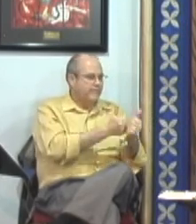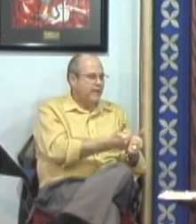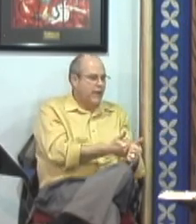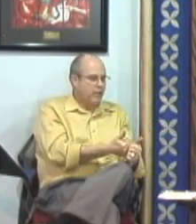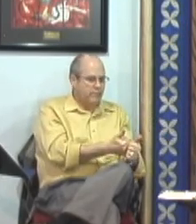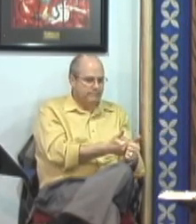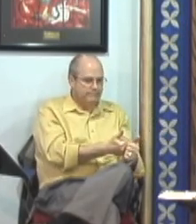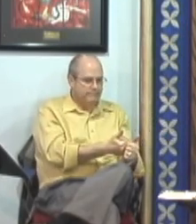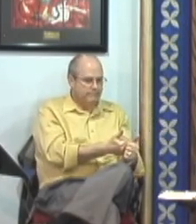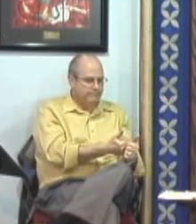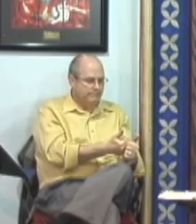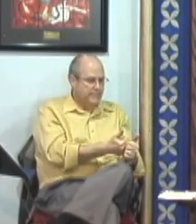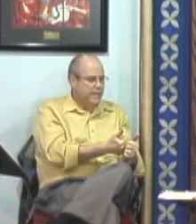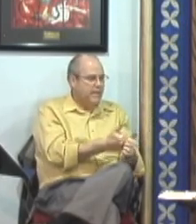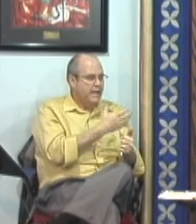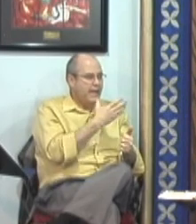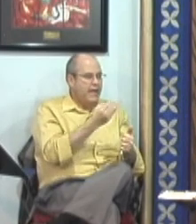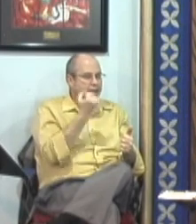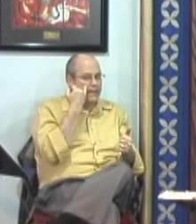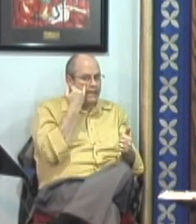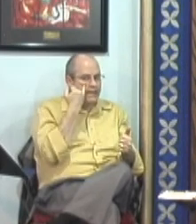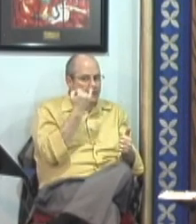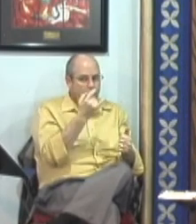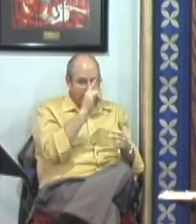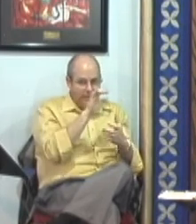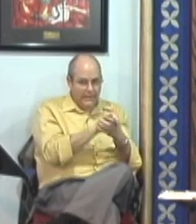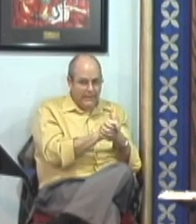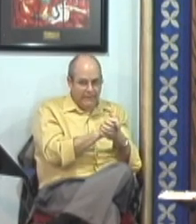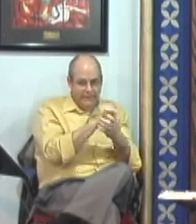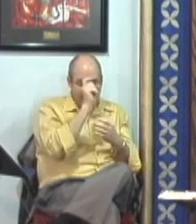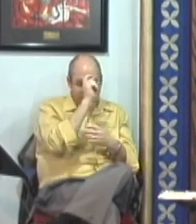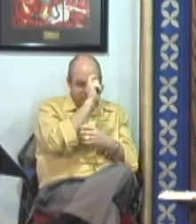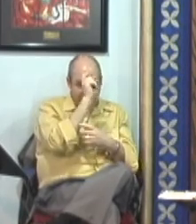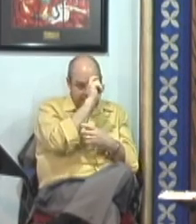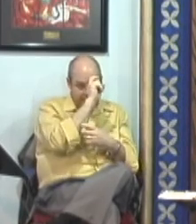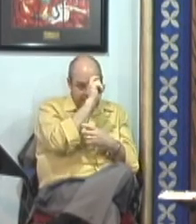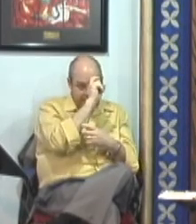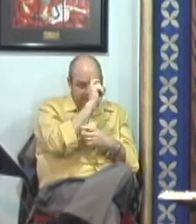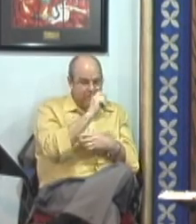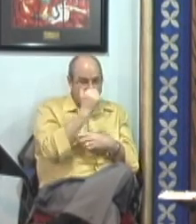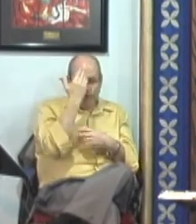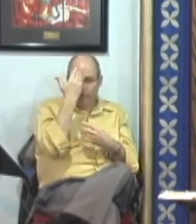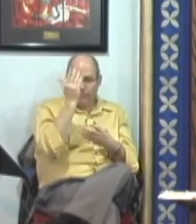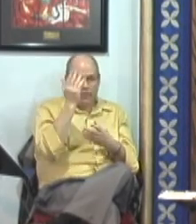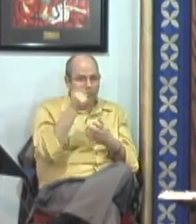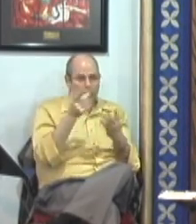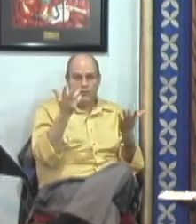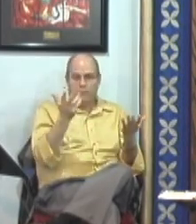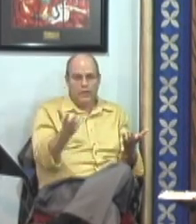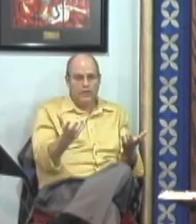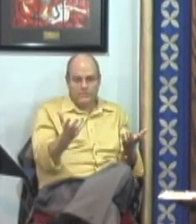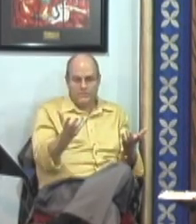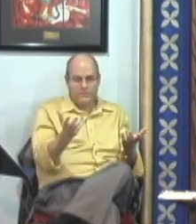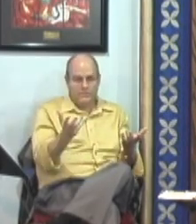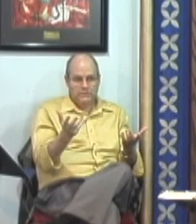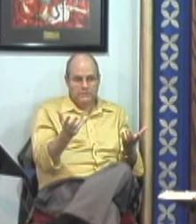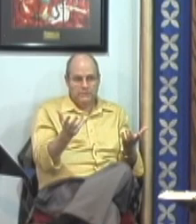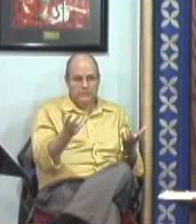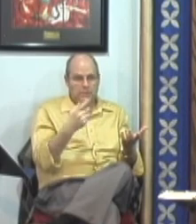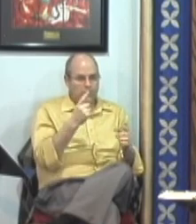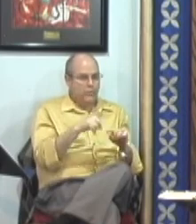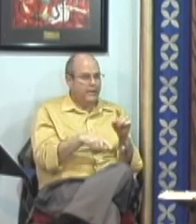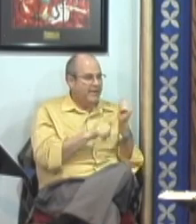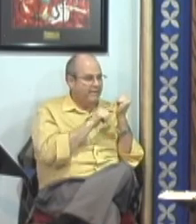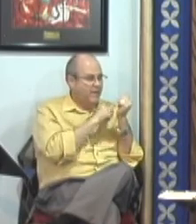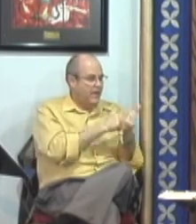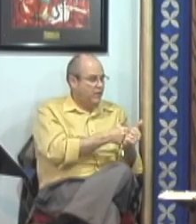will, right? And if we believe he's really wise, but we don't know what his will is, what do? We can't